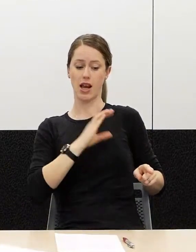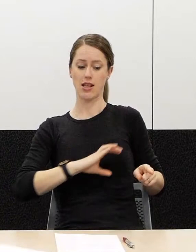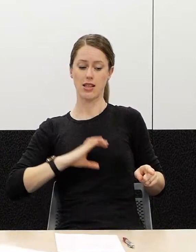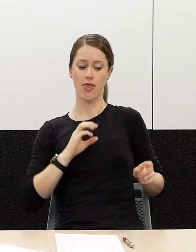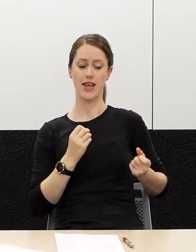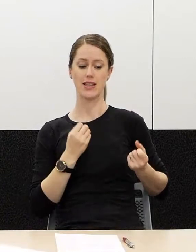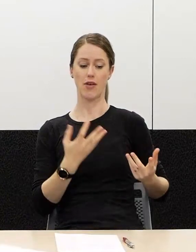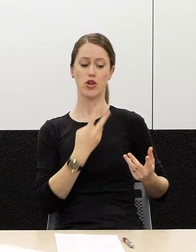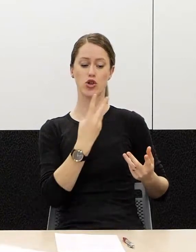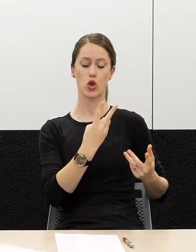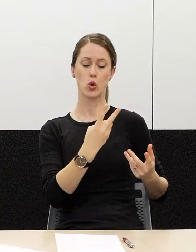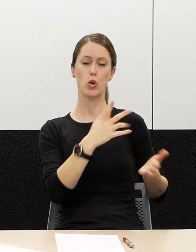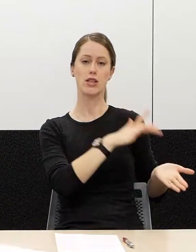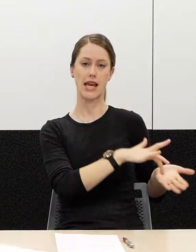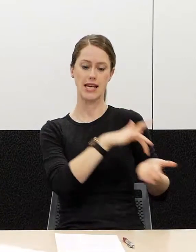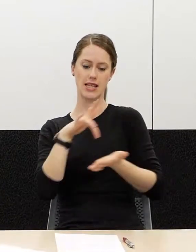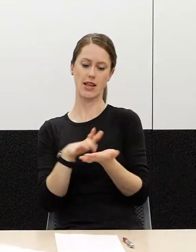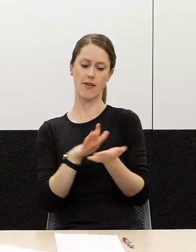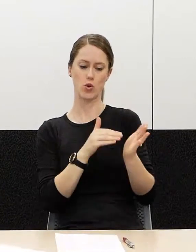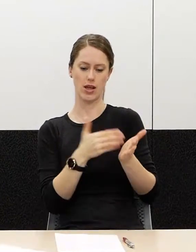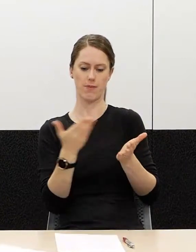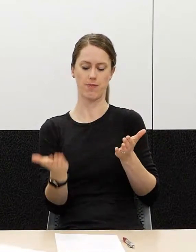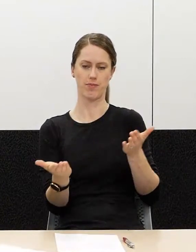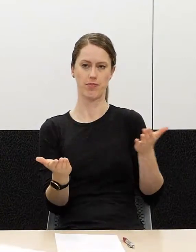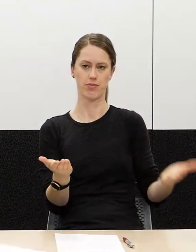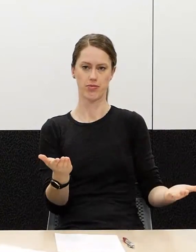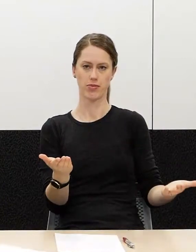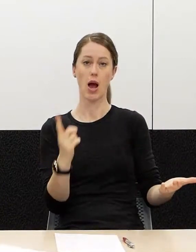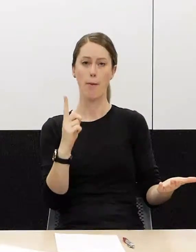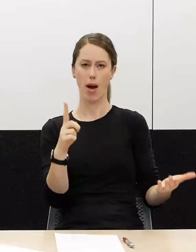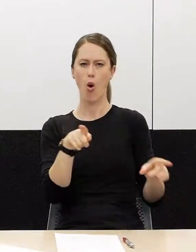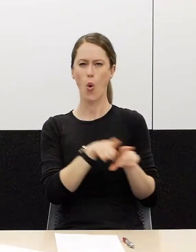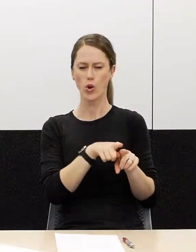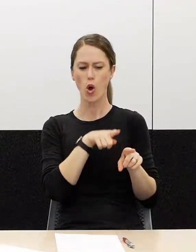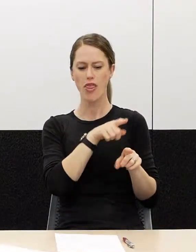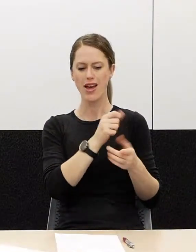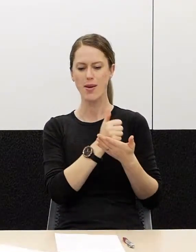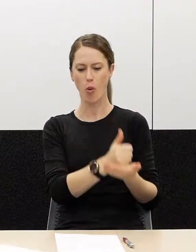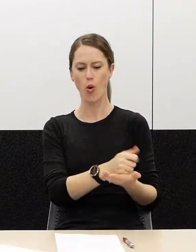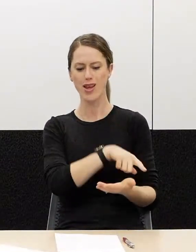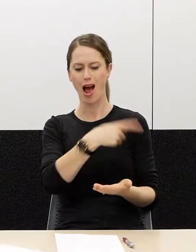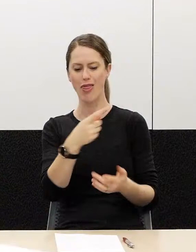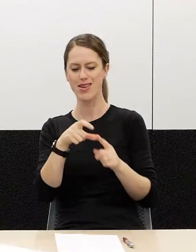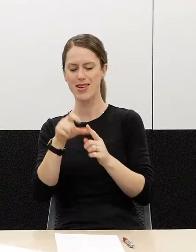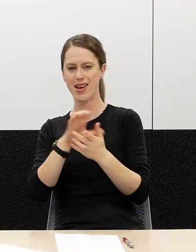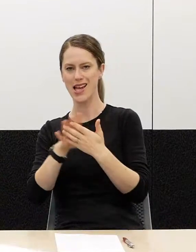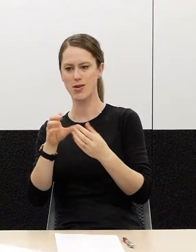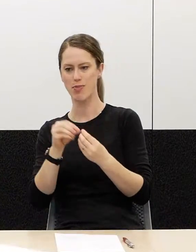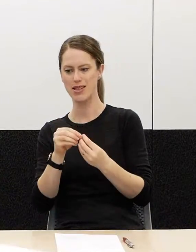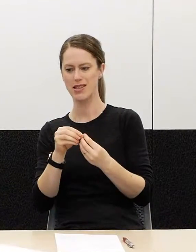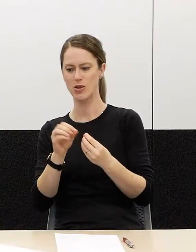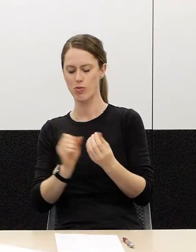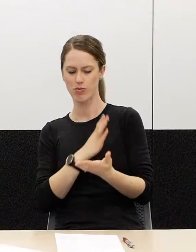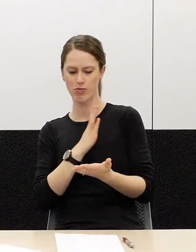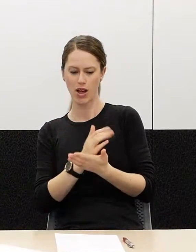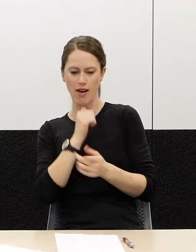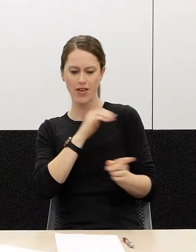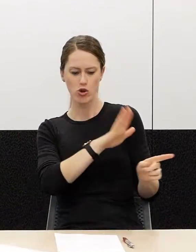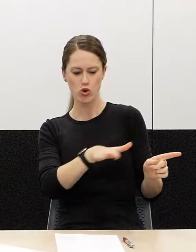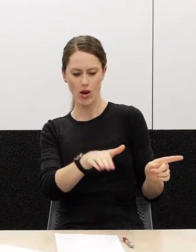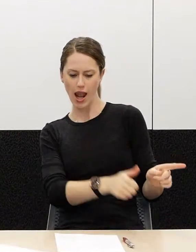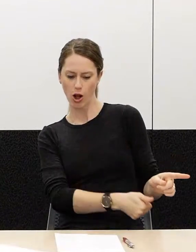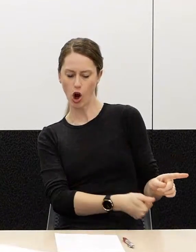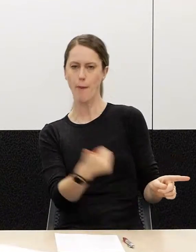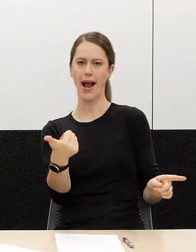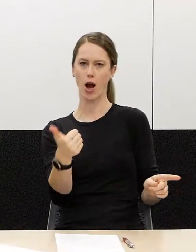2 big centres, but while it's delivered in 2 big centres, they also support the other DHBs to ensure that when children leave and